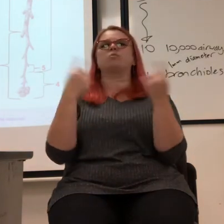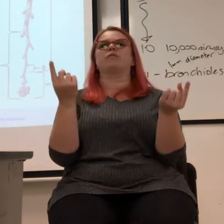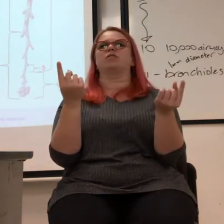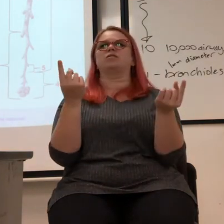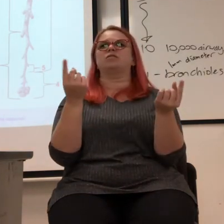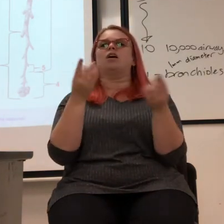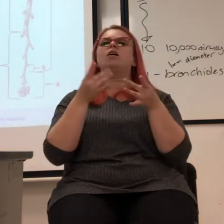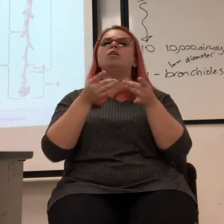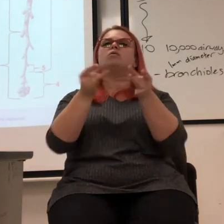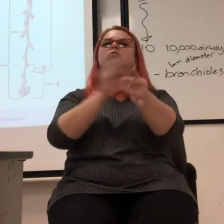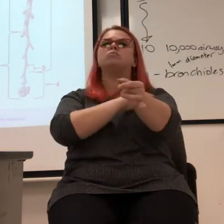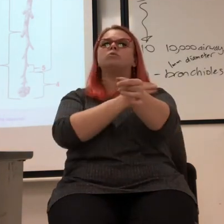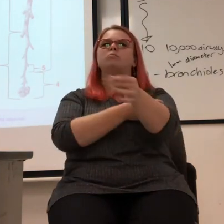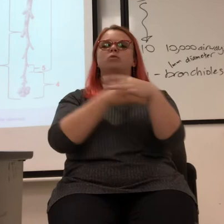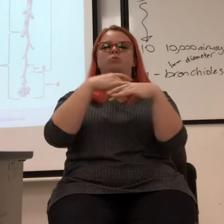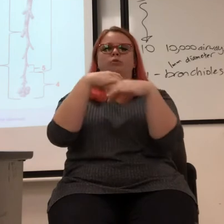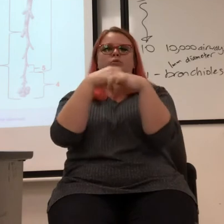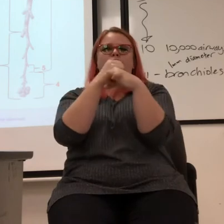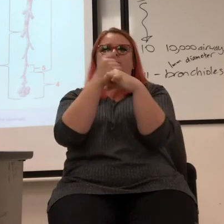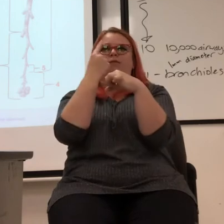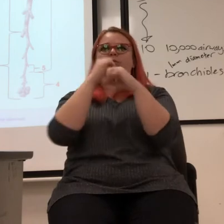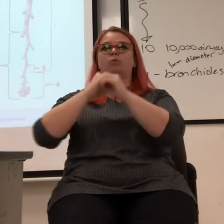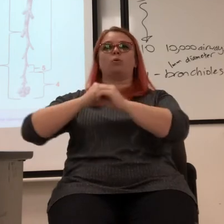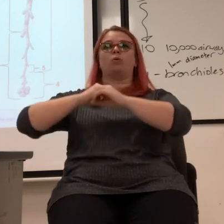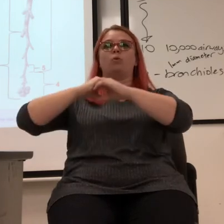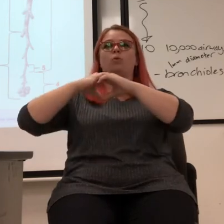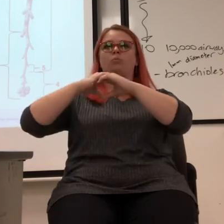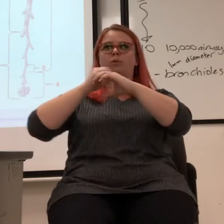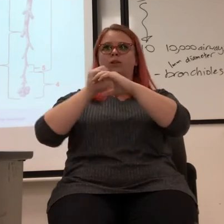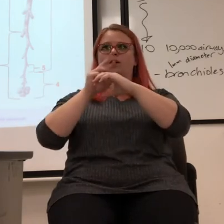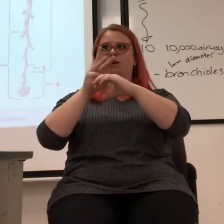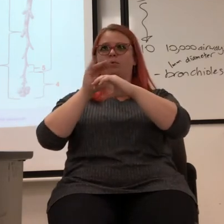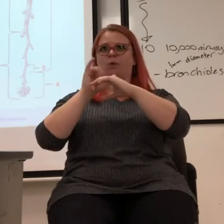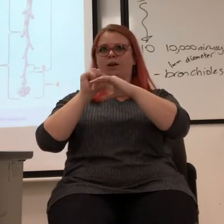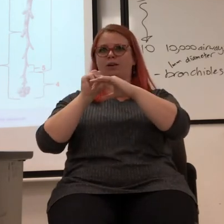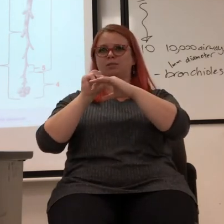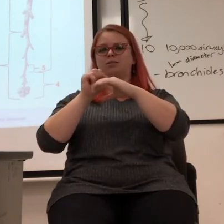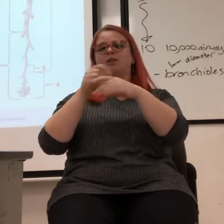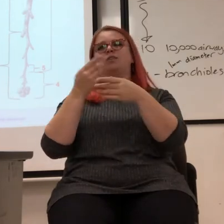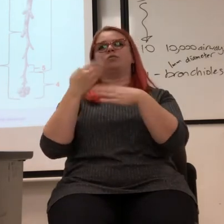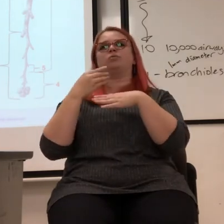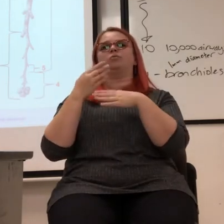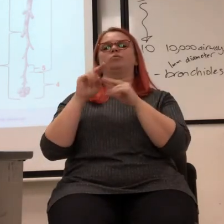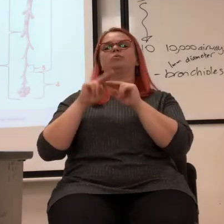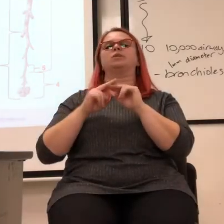way to open the airway to decrease resistance to airflow.